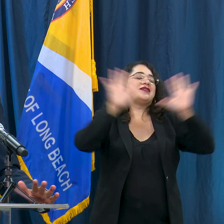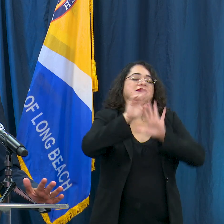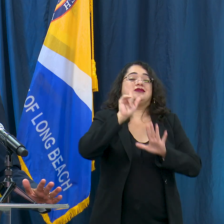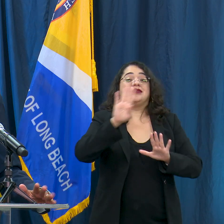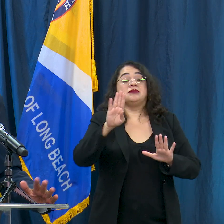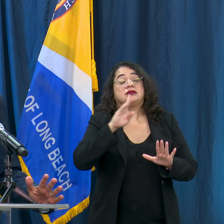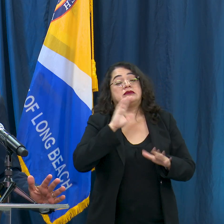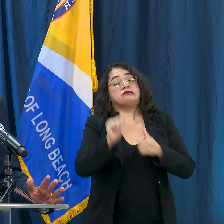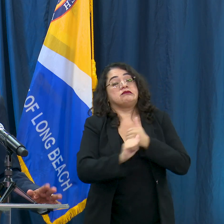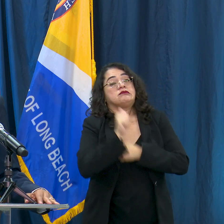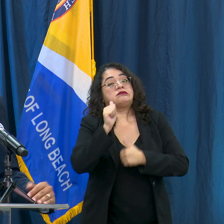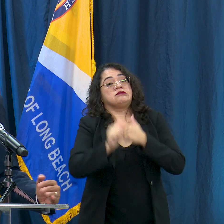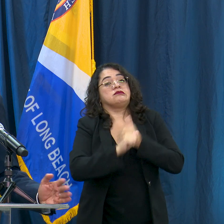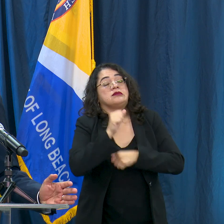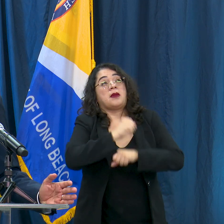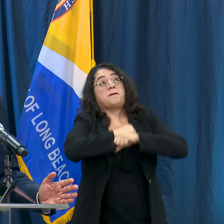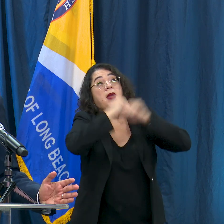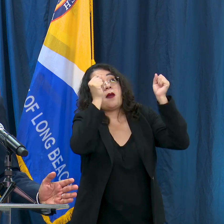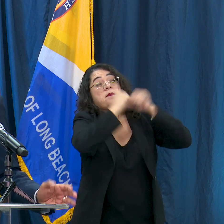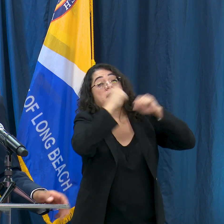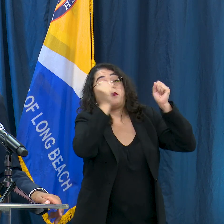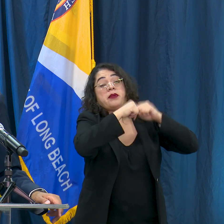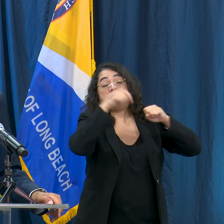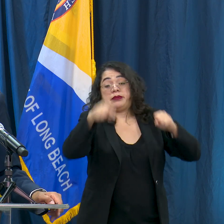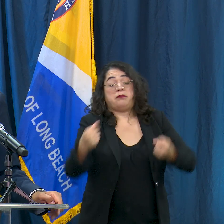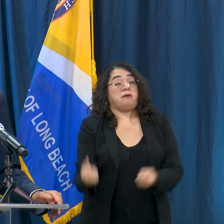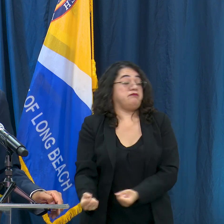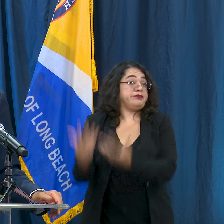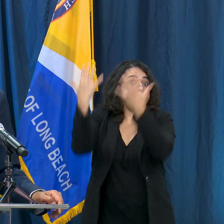are dangerous. They can cause fires, and they certainly can cause